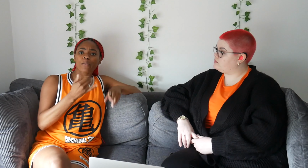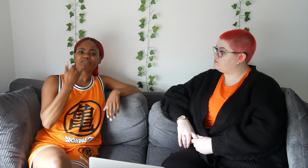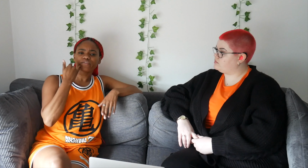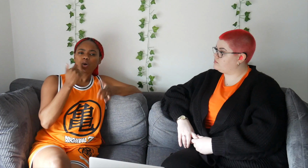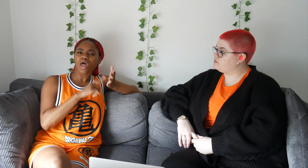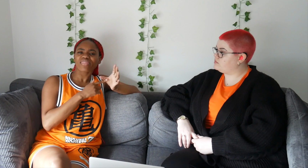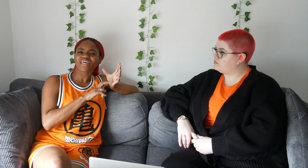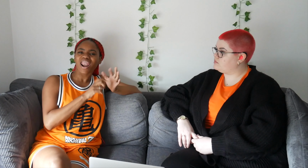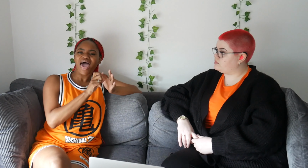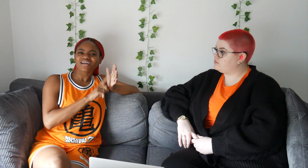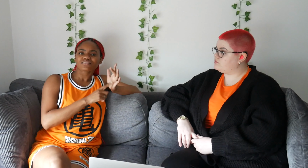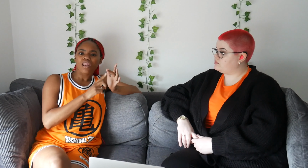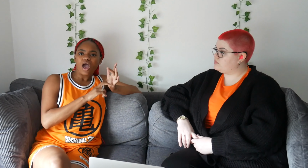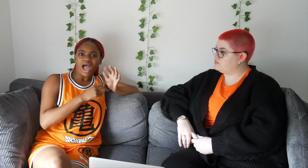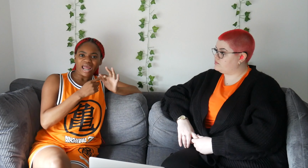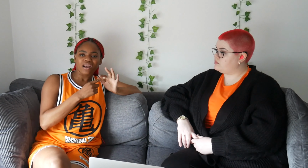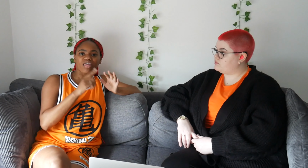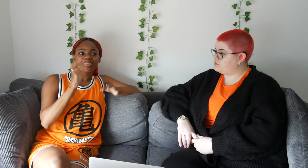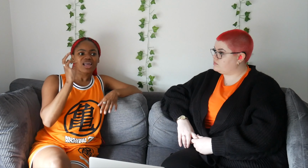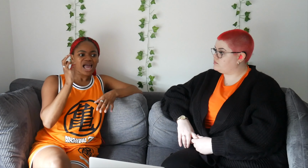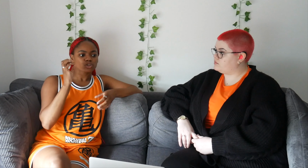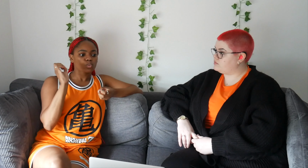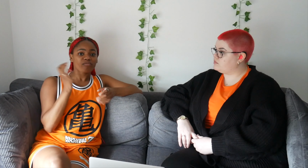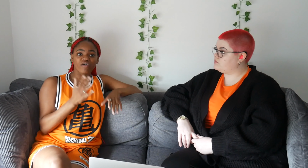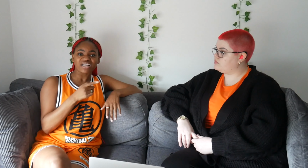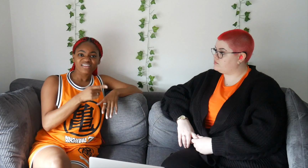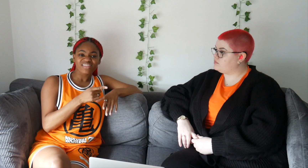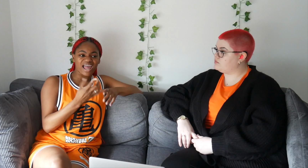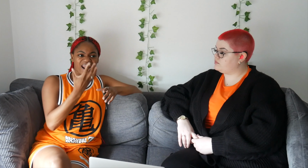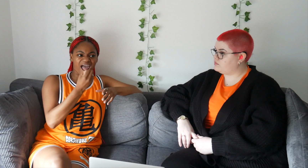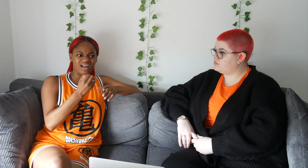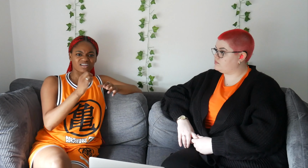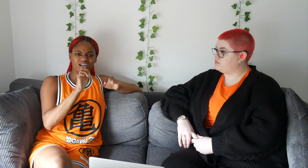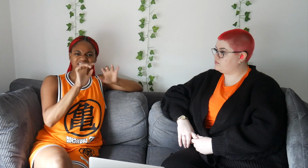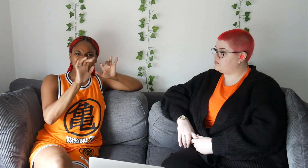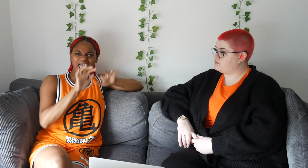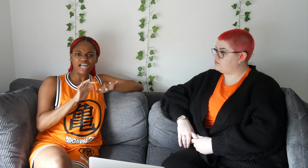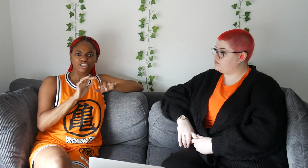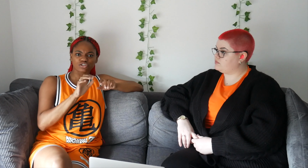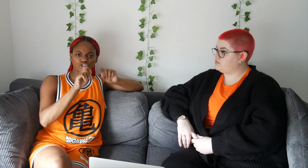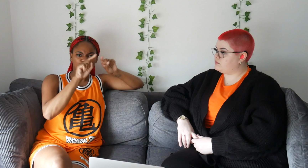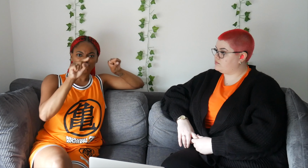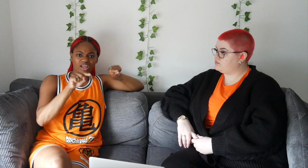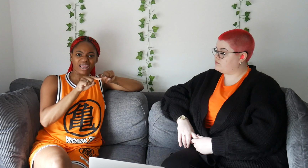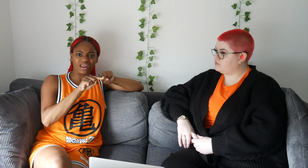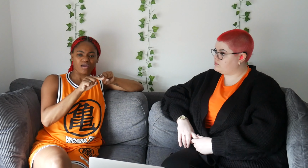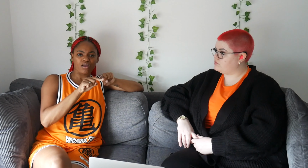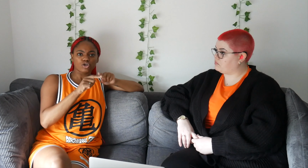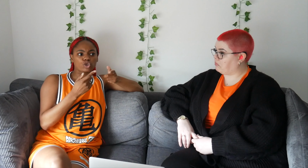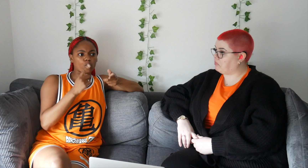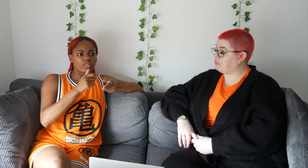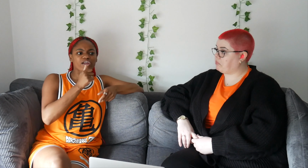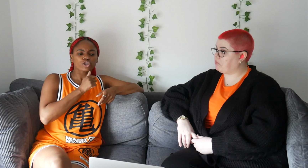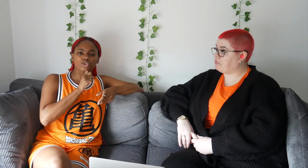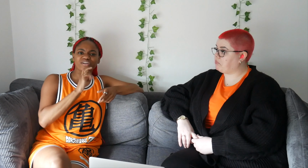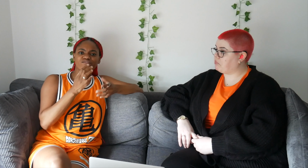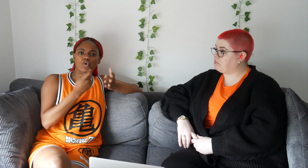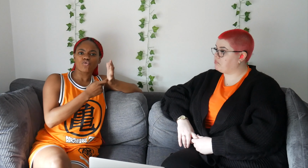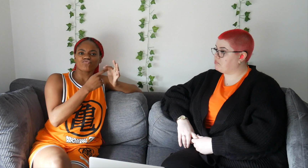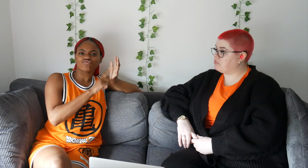a home phone, which is the landline, that their council provided that had a text screen, so they could use it